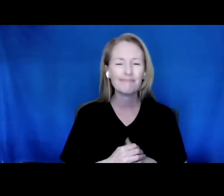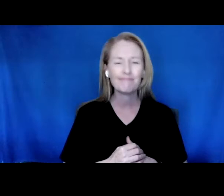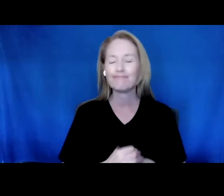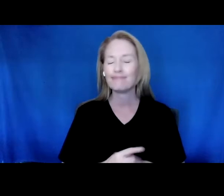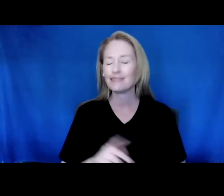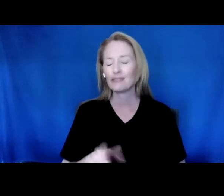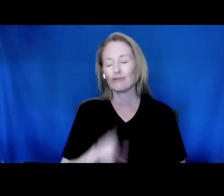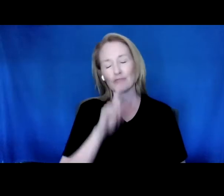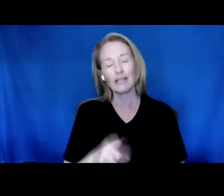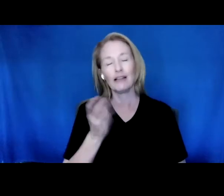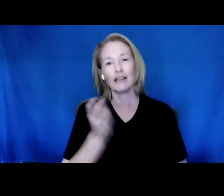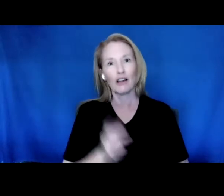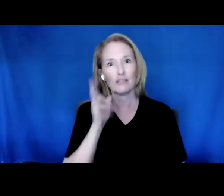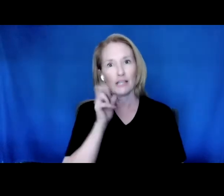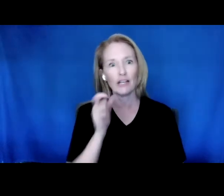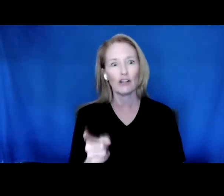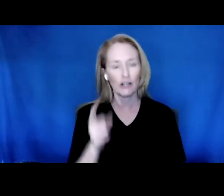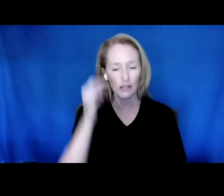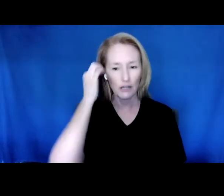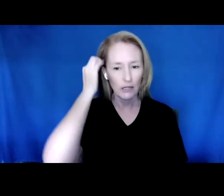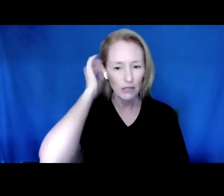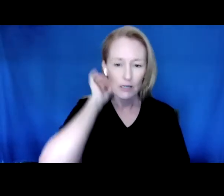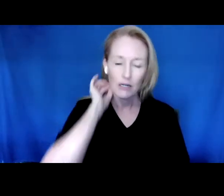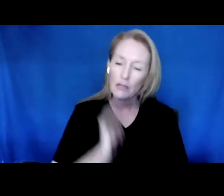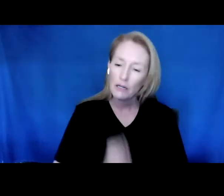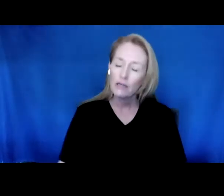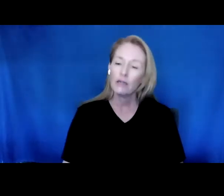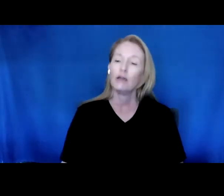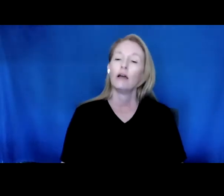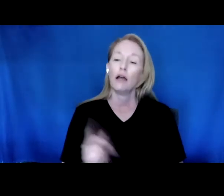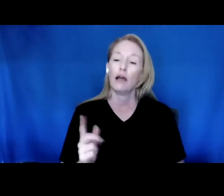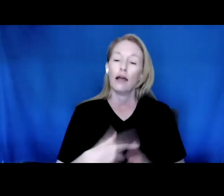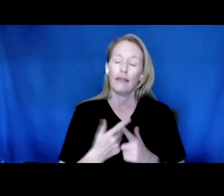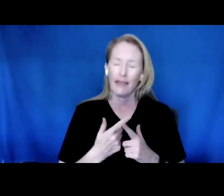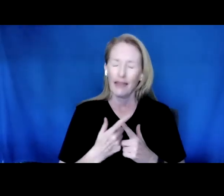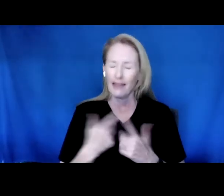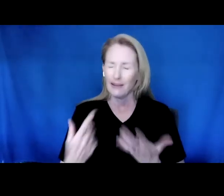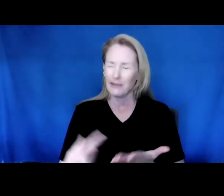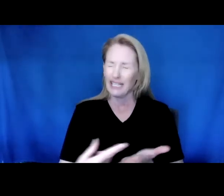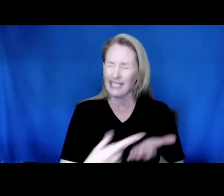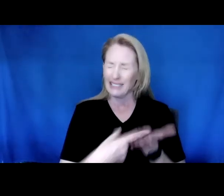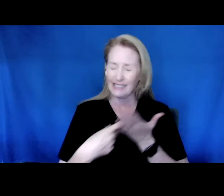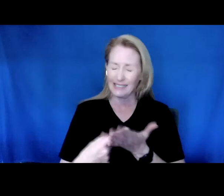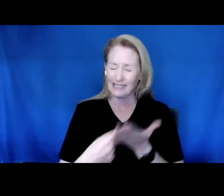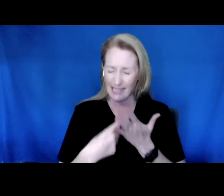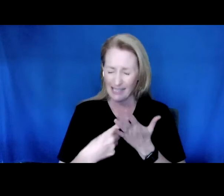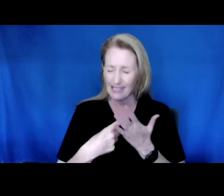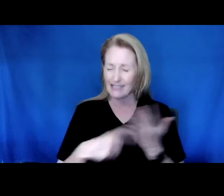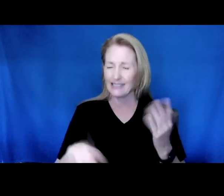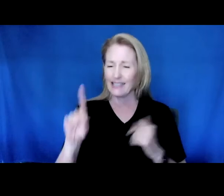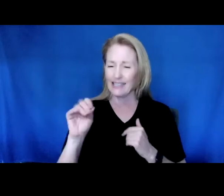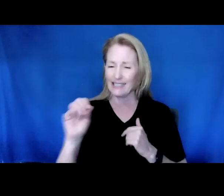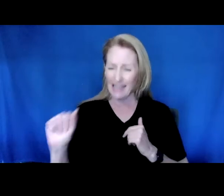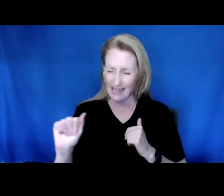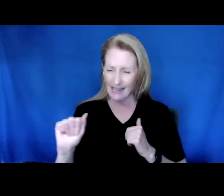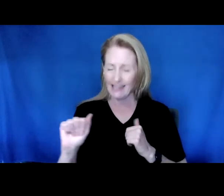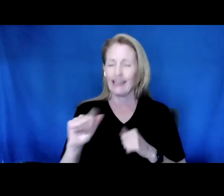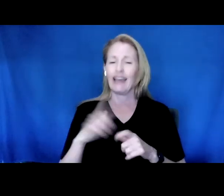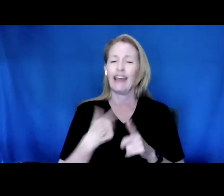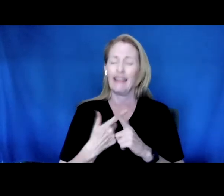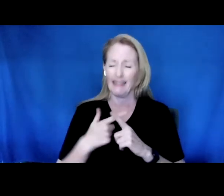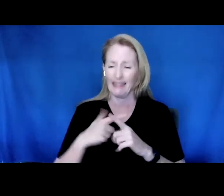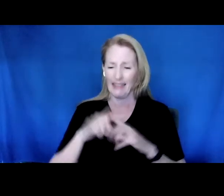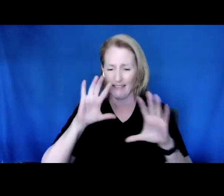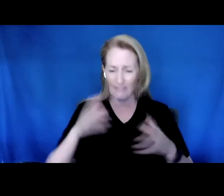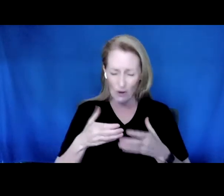partners to discuss the results uncovered from step 2, and then to detail a focused and data-driven public health